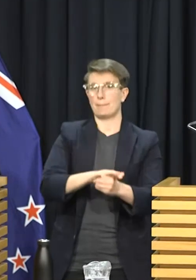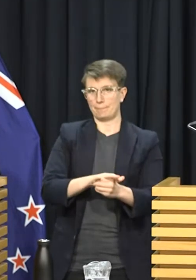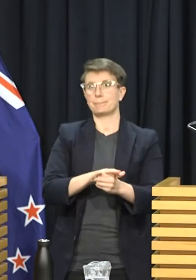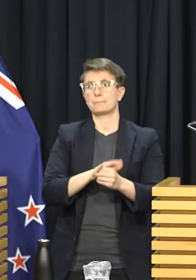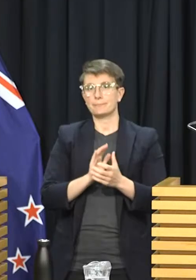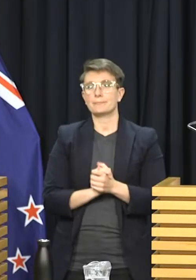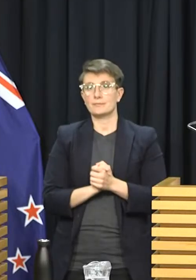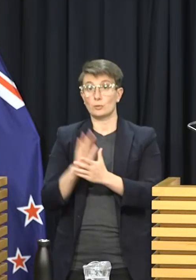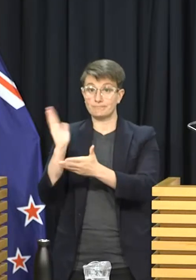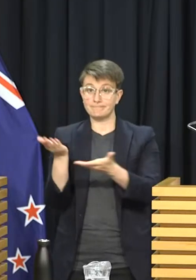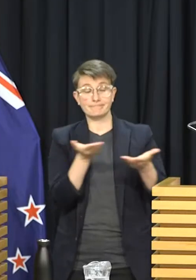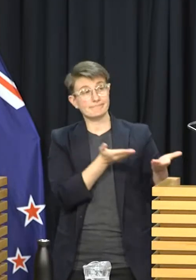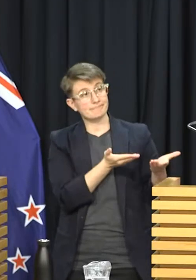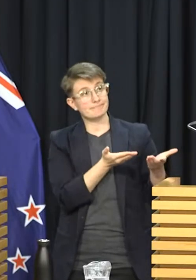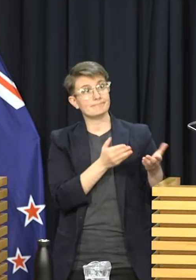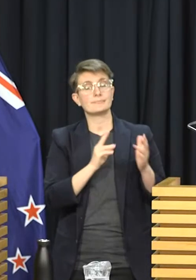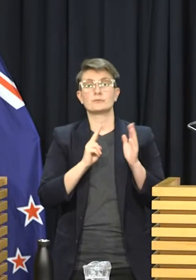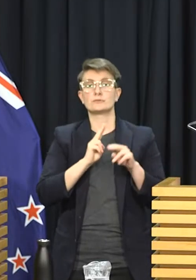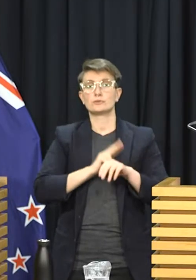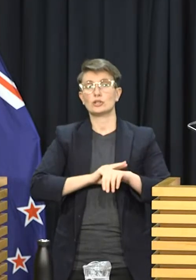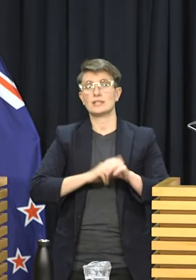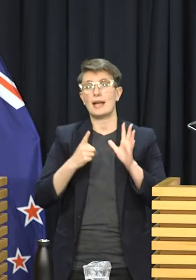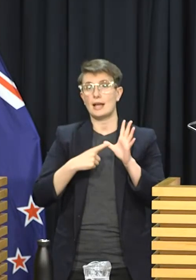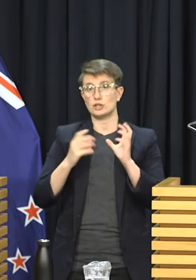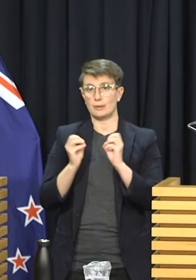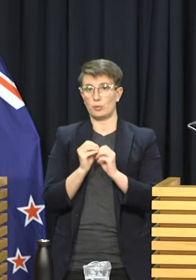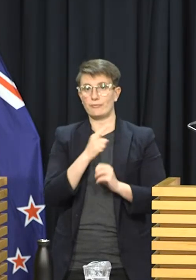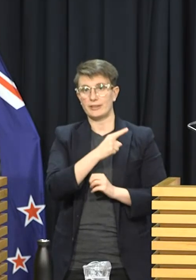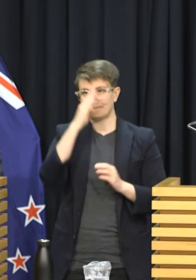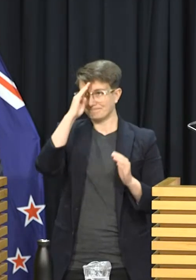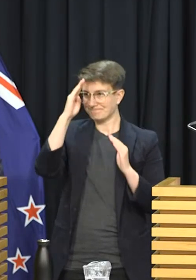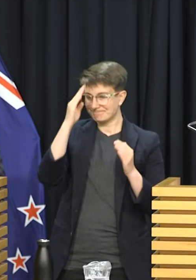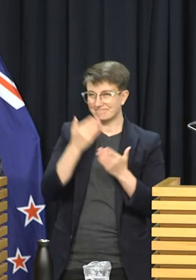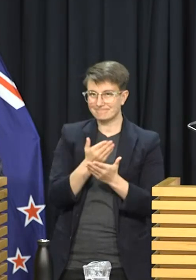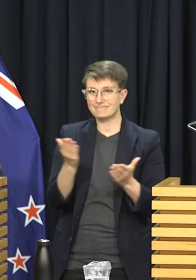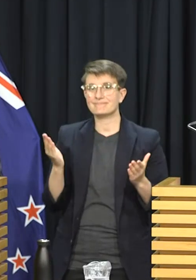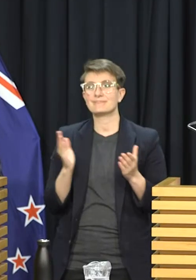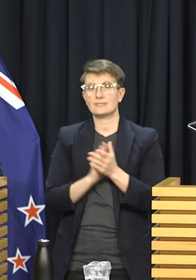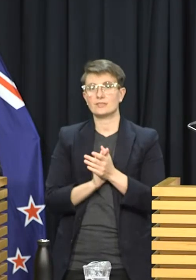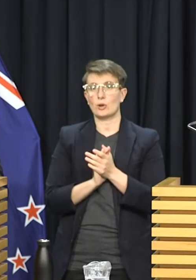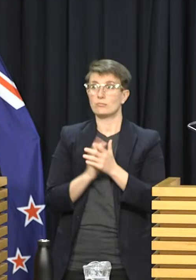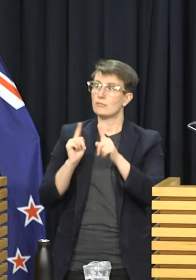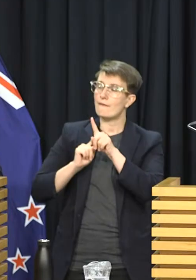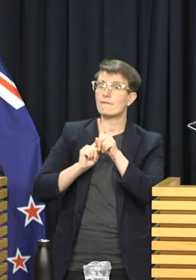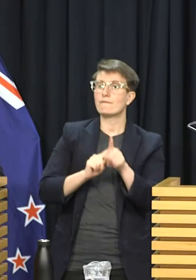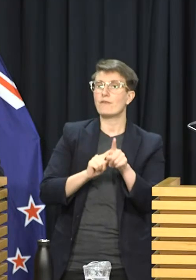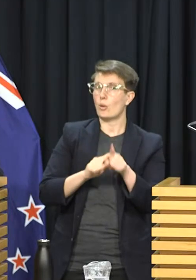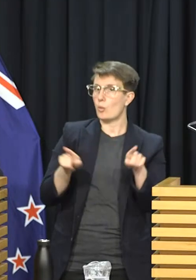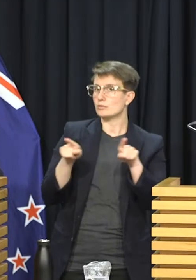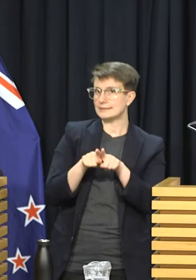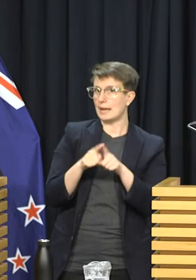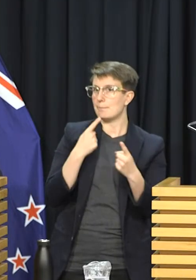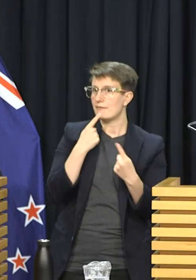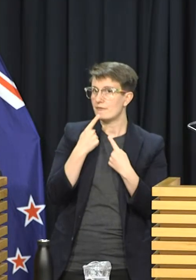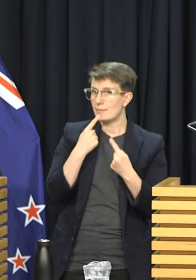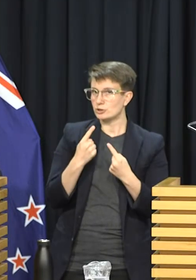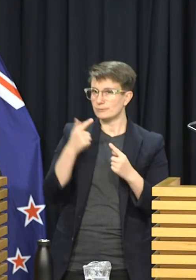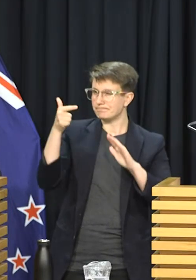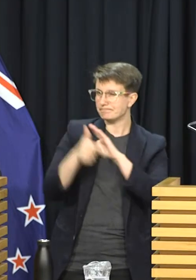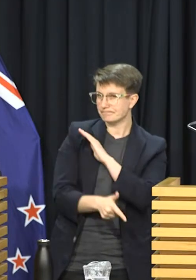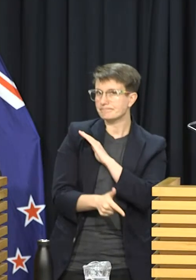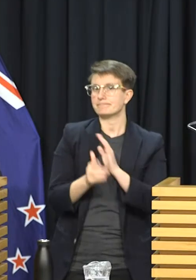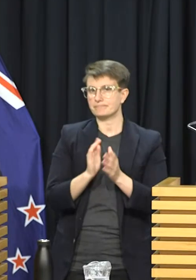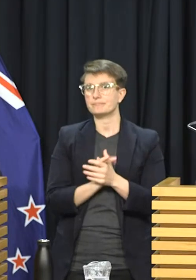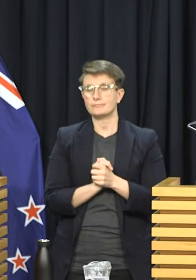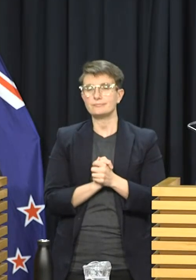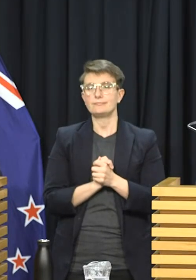information, and then we'll take your questions. Thanks, Minister. Kia ora koutou katoa. Just continuing on from what the Minister said, some further information